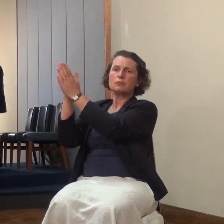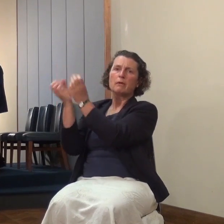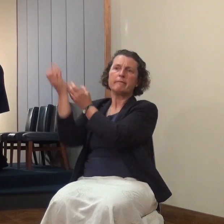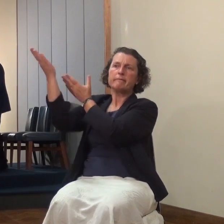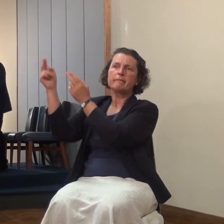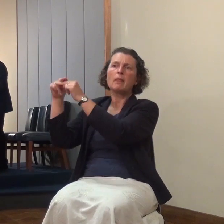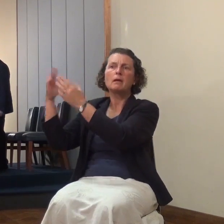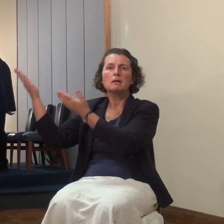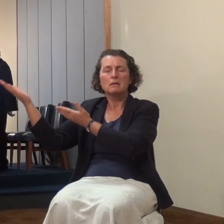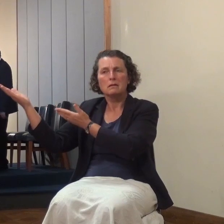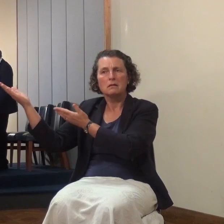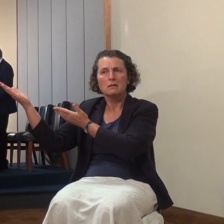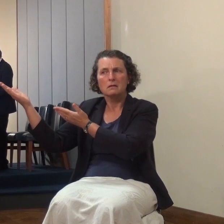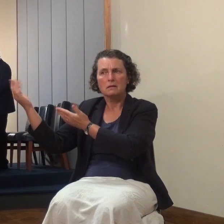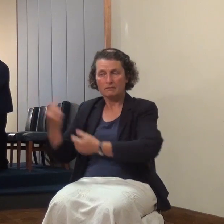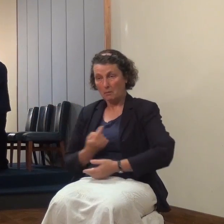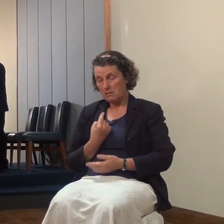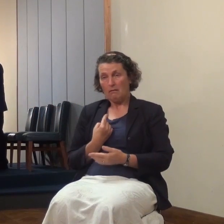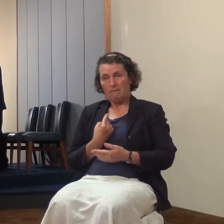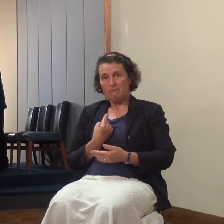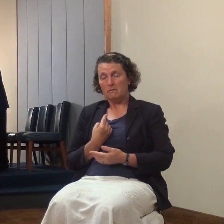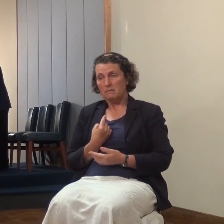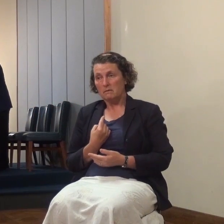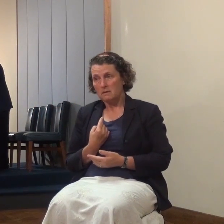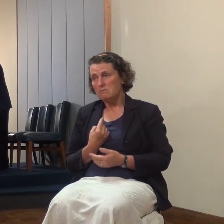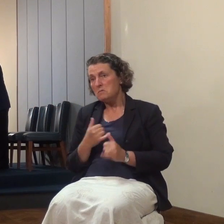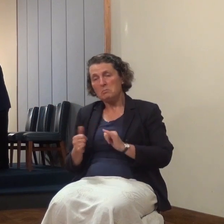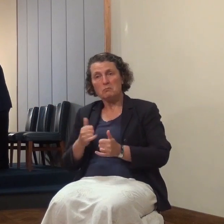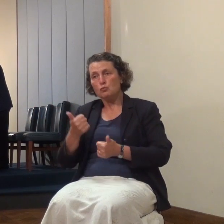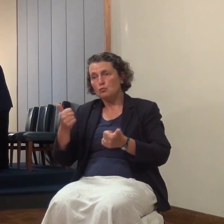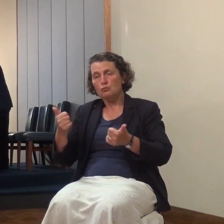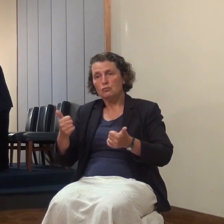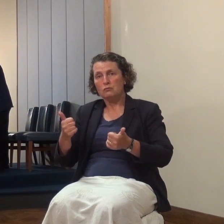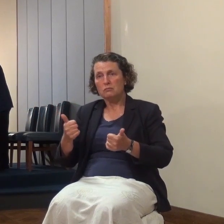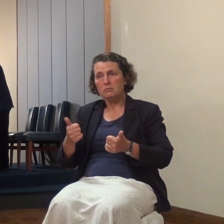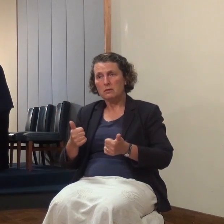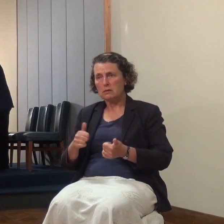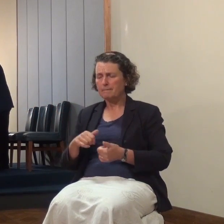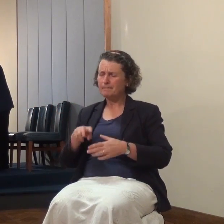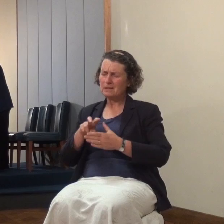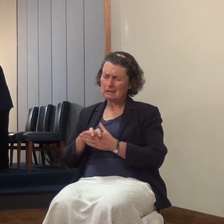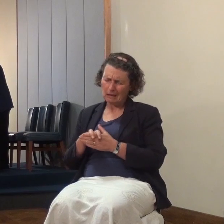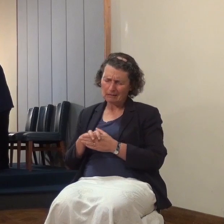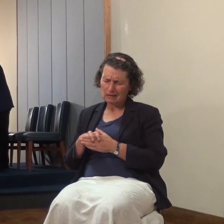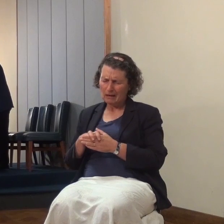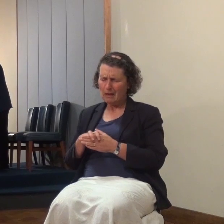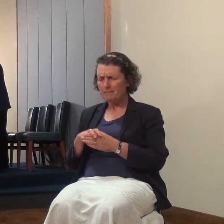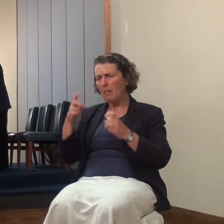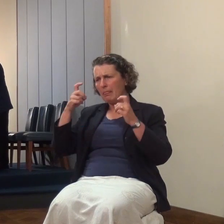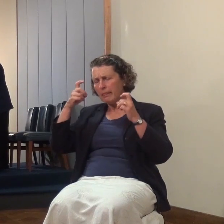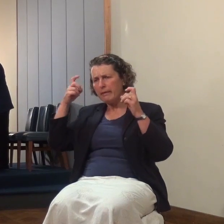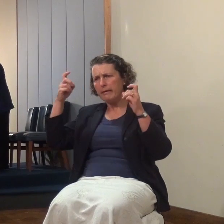powers. For myself personally, it was good at times just to sit and to meditate before the Lord, to